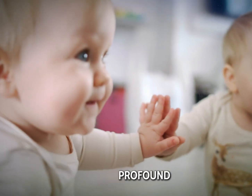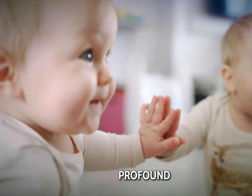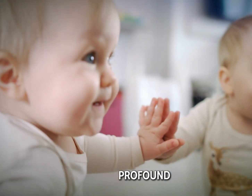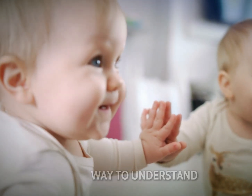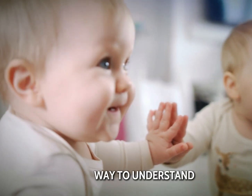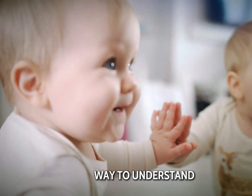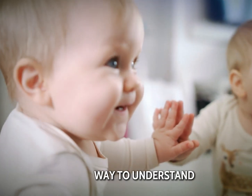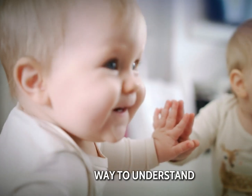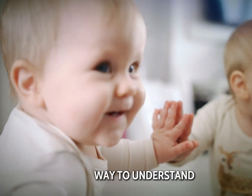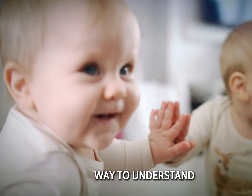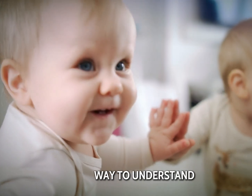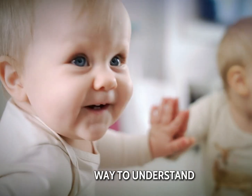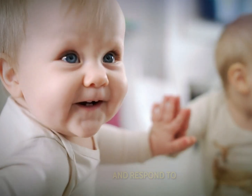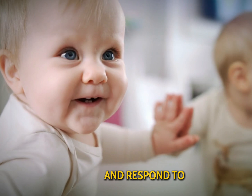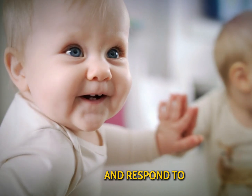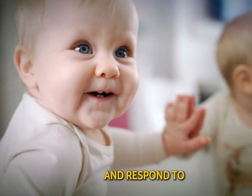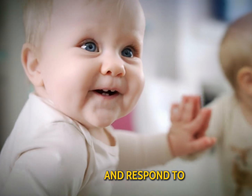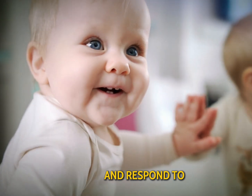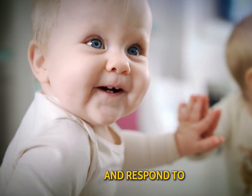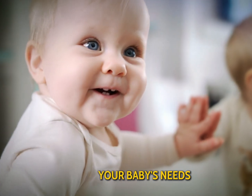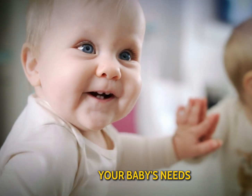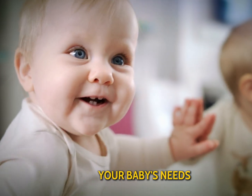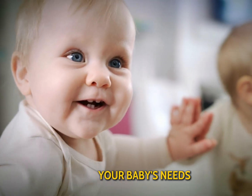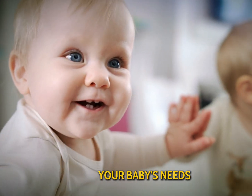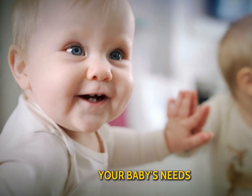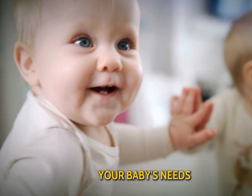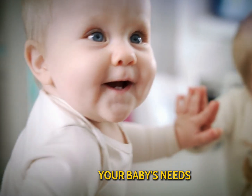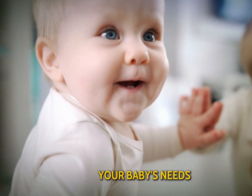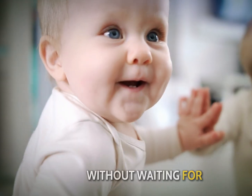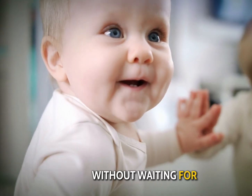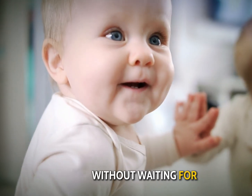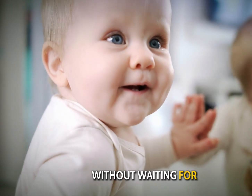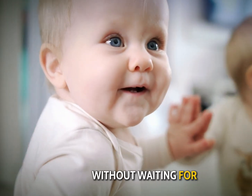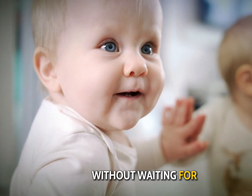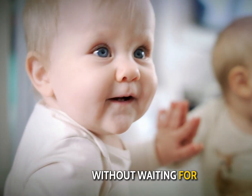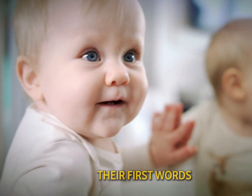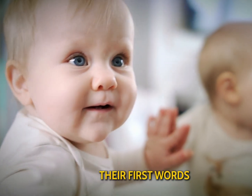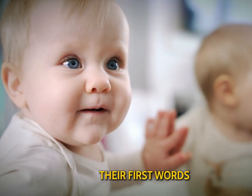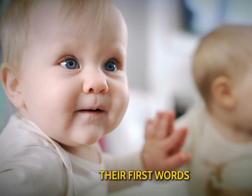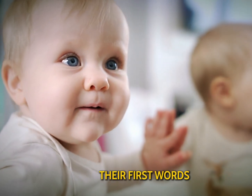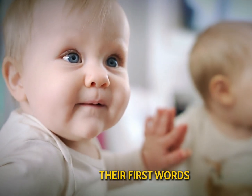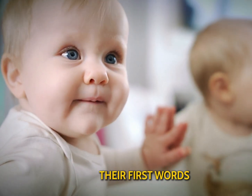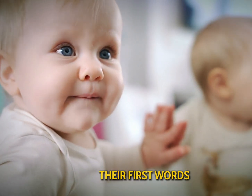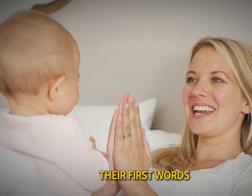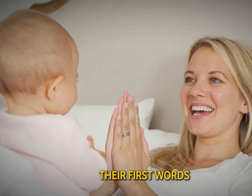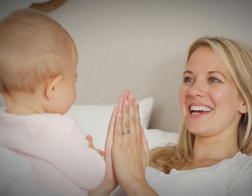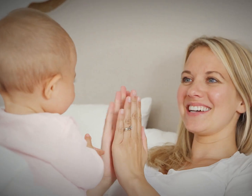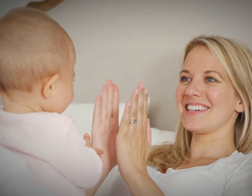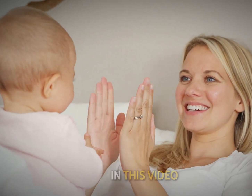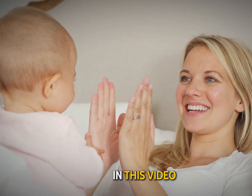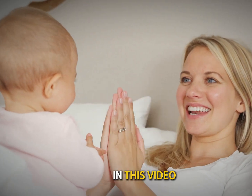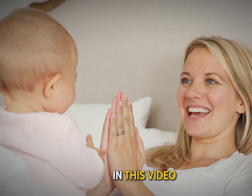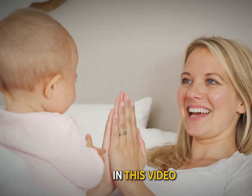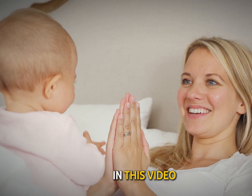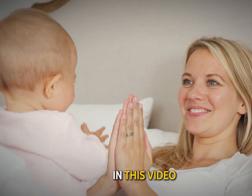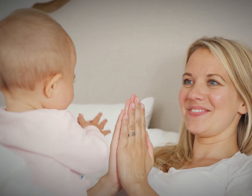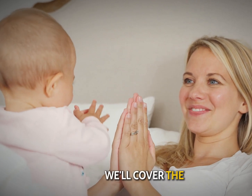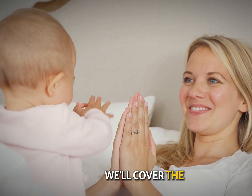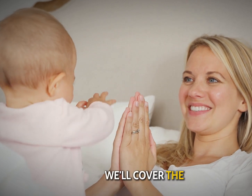profound way to understand and respond to your baby's needs without waiting for their first words. In this video, we'll cover